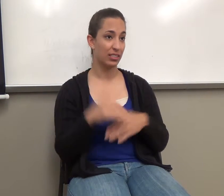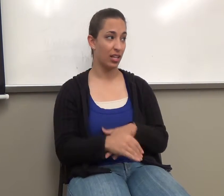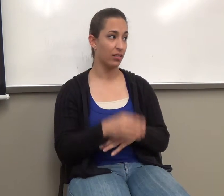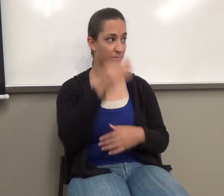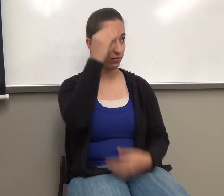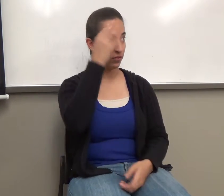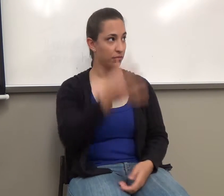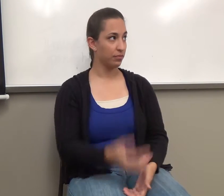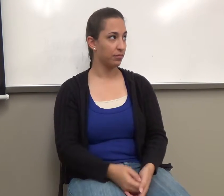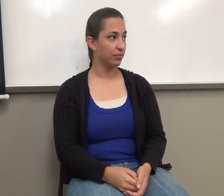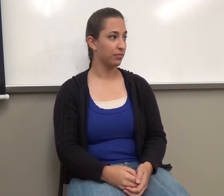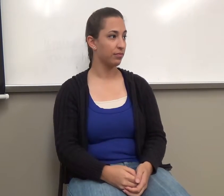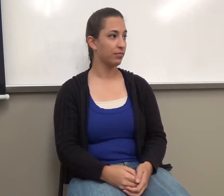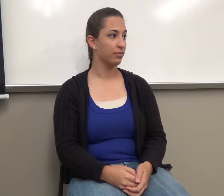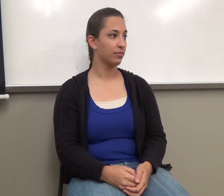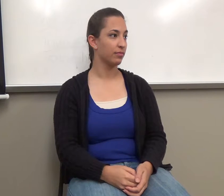you. Okay.